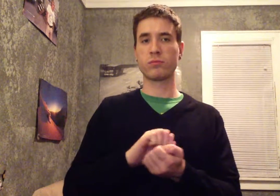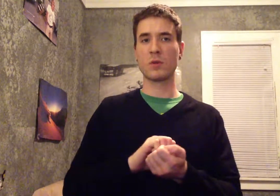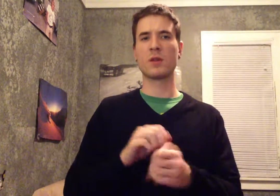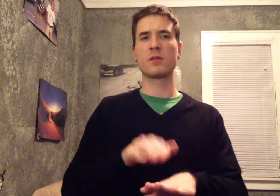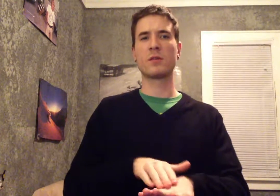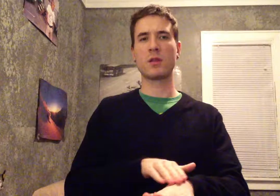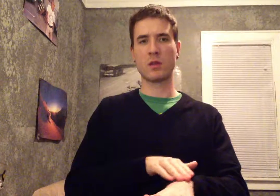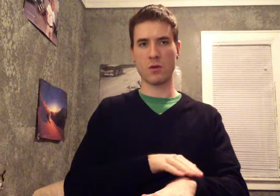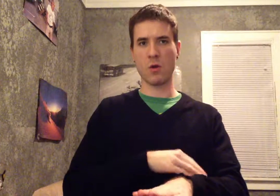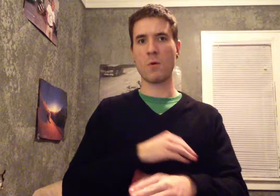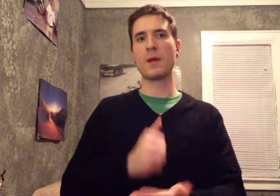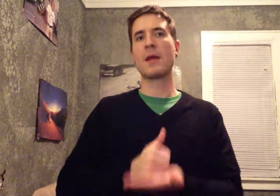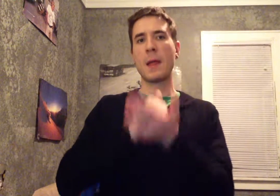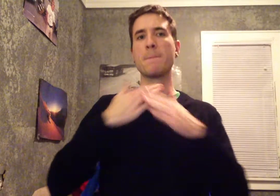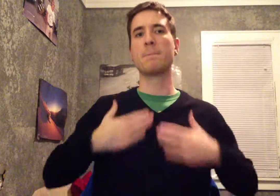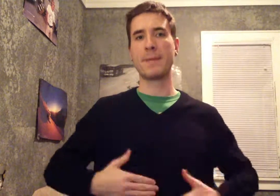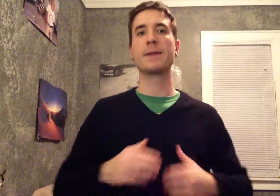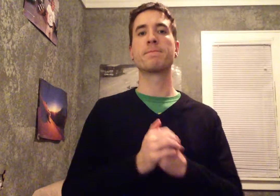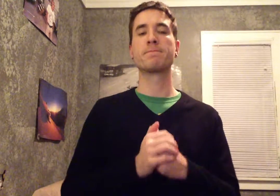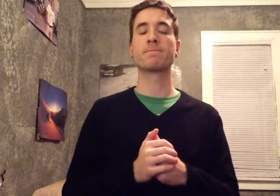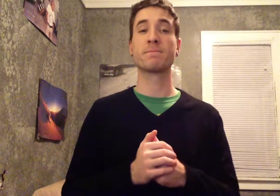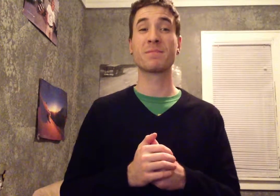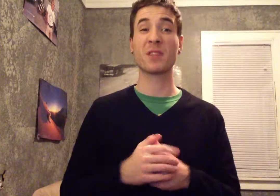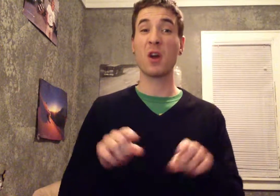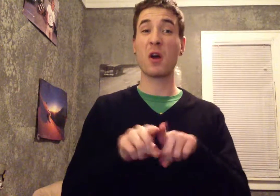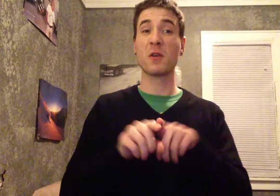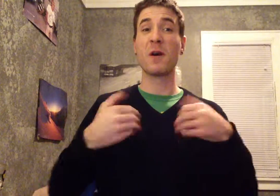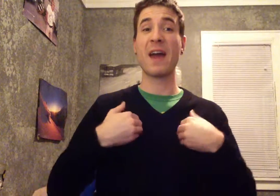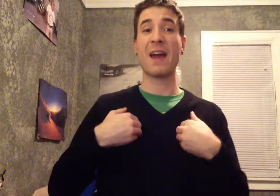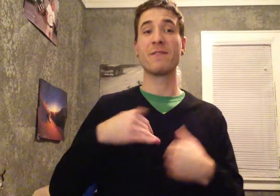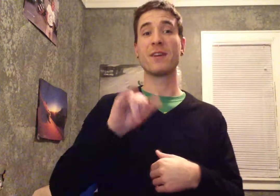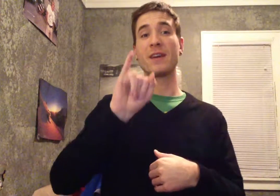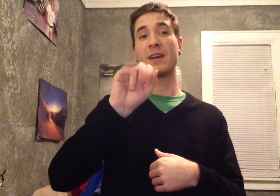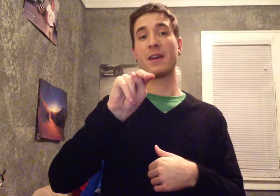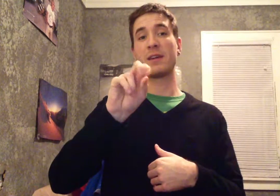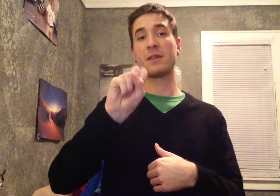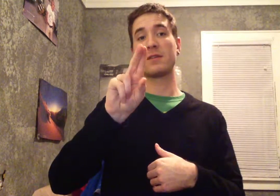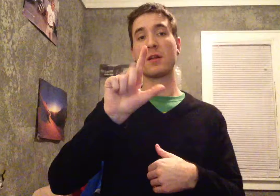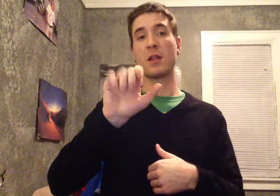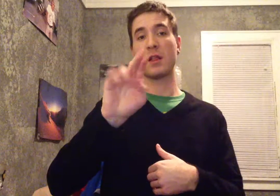a doctor will prescribe 2 or more drugs in combination that will give you your best